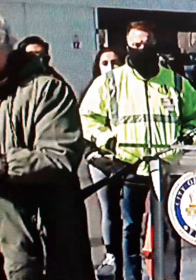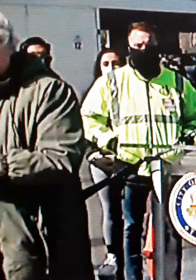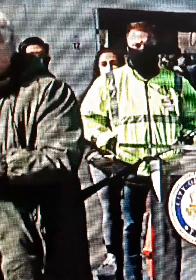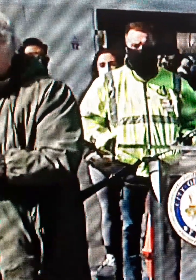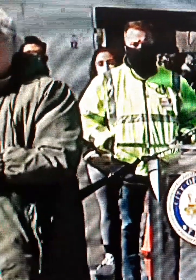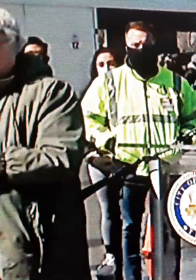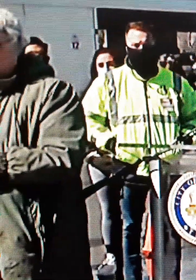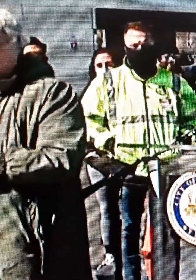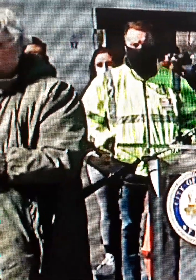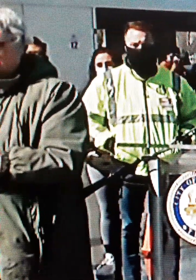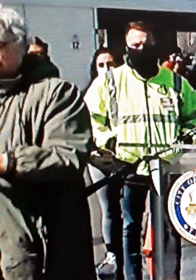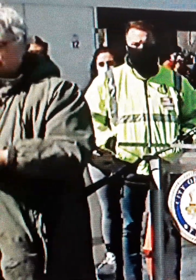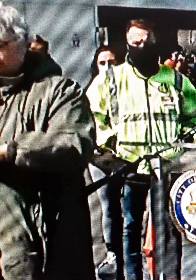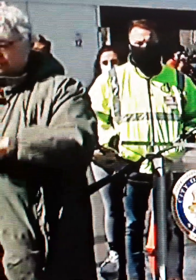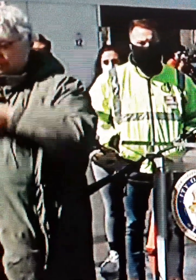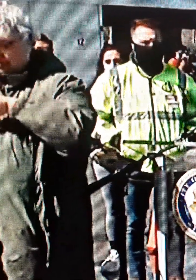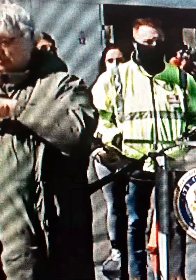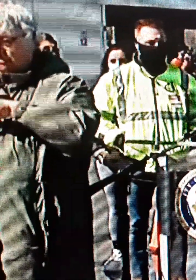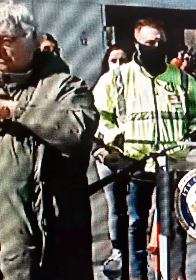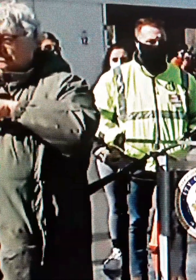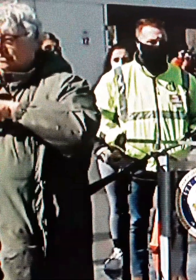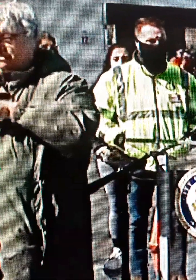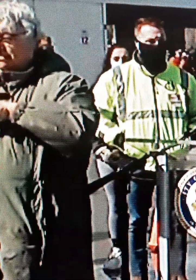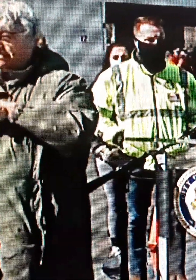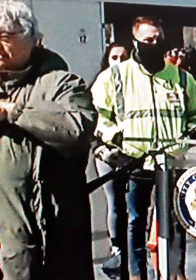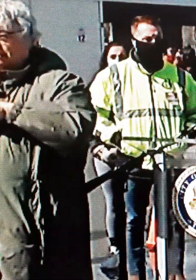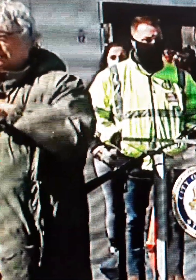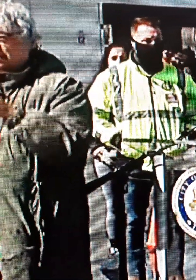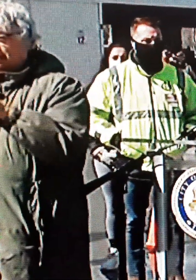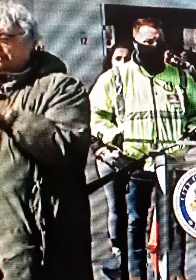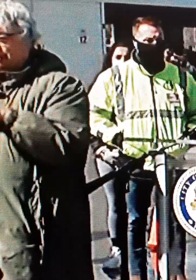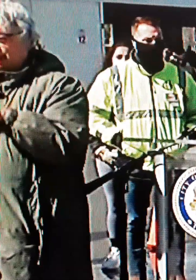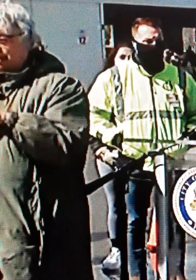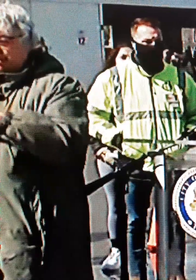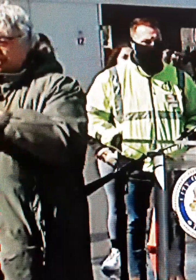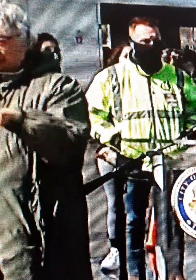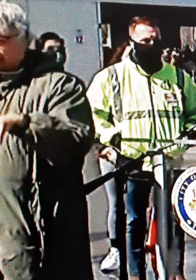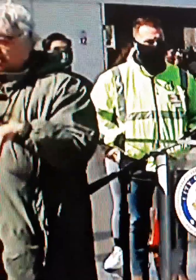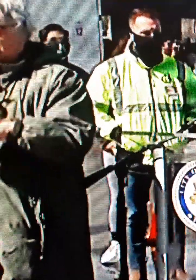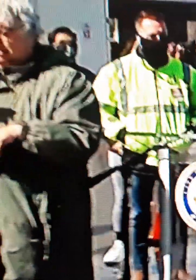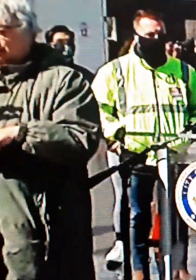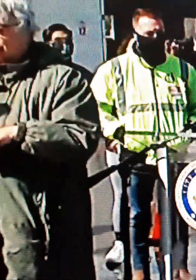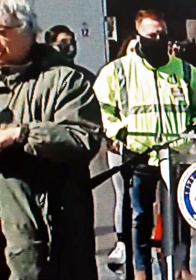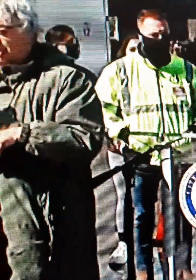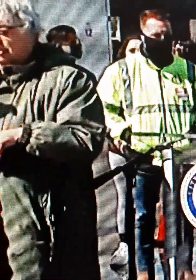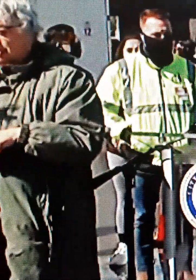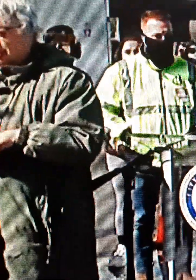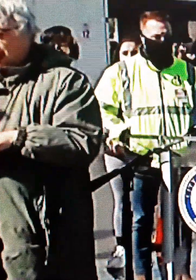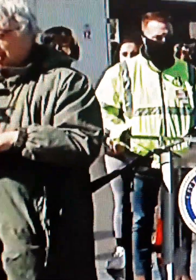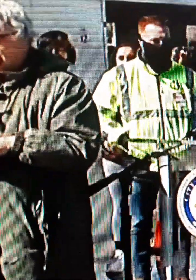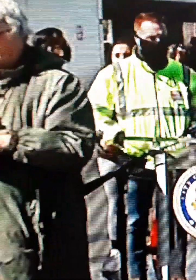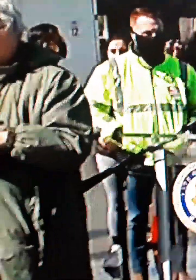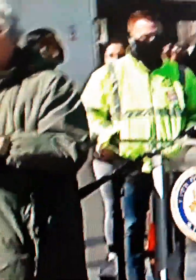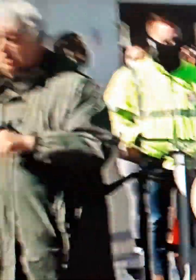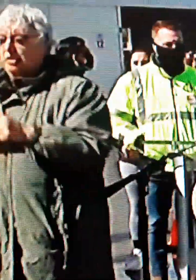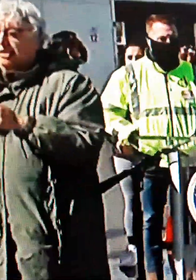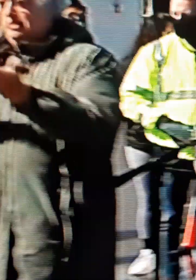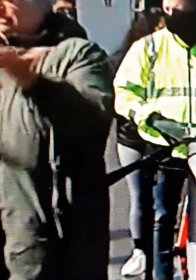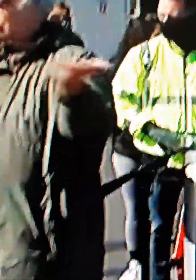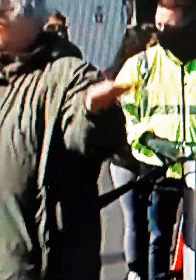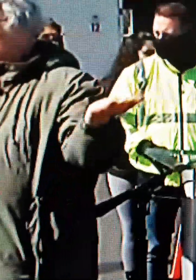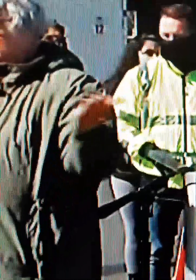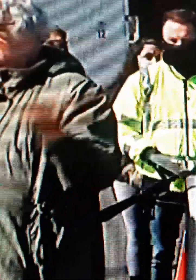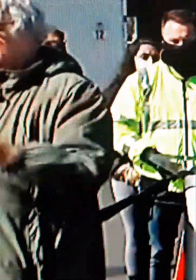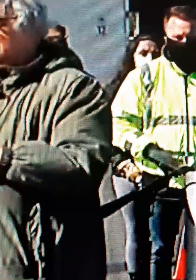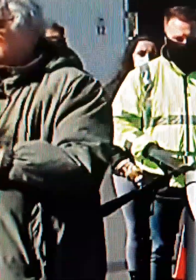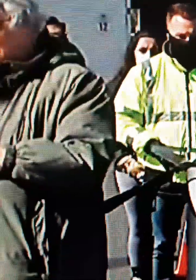So let me stop here. Let me first call on Director Haddock, and then I'll go from there. The